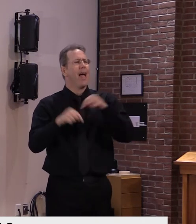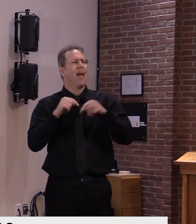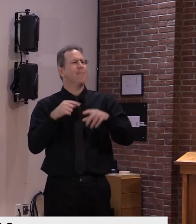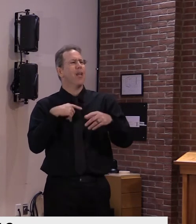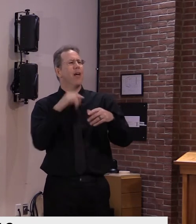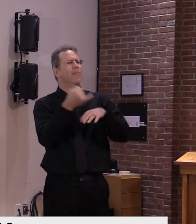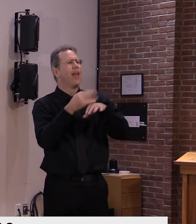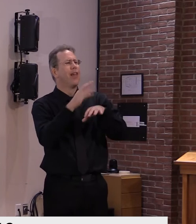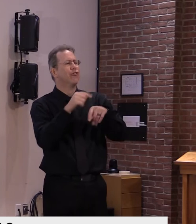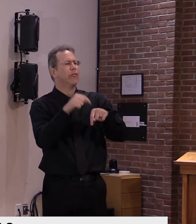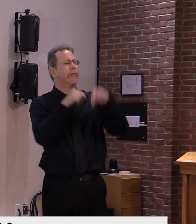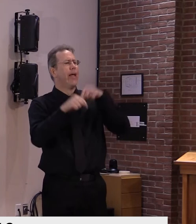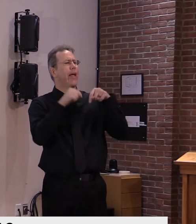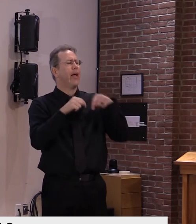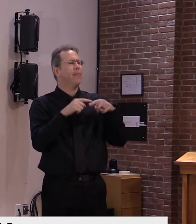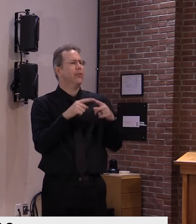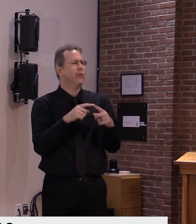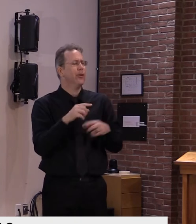Mike.